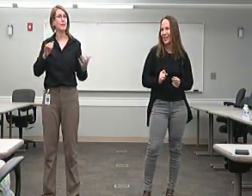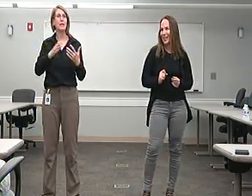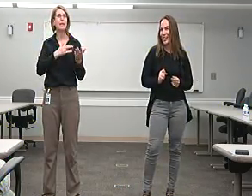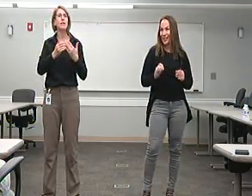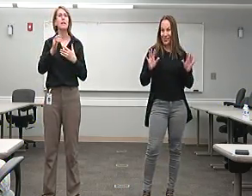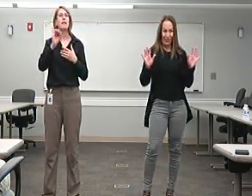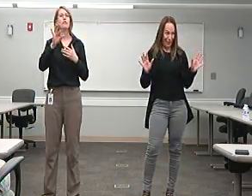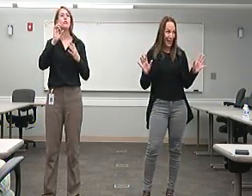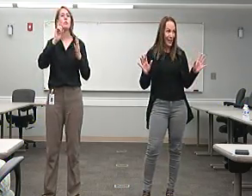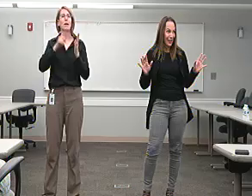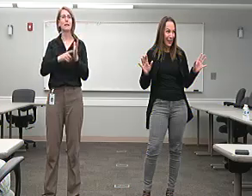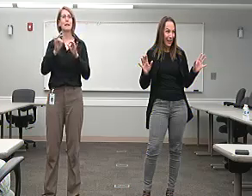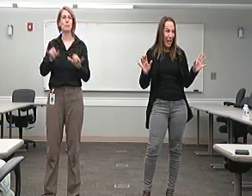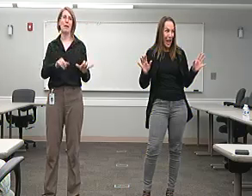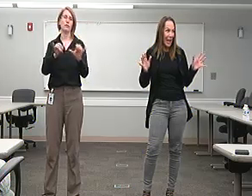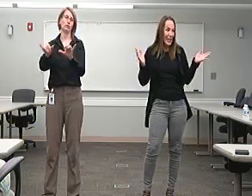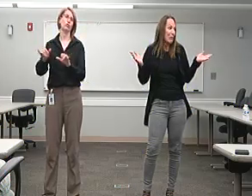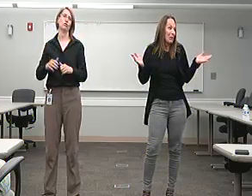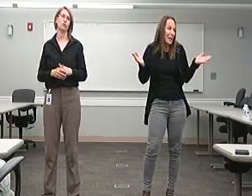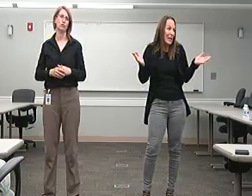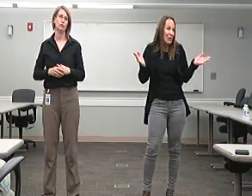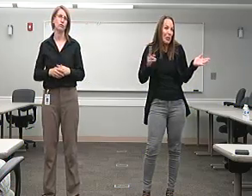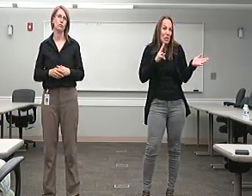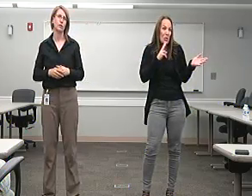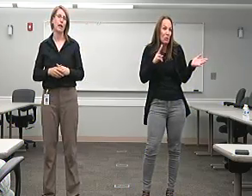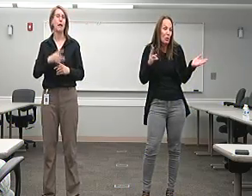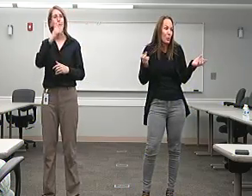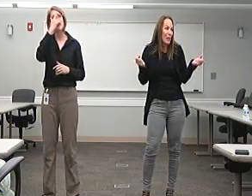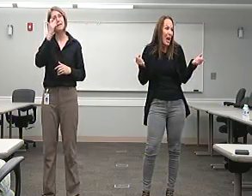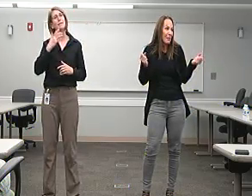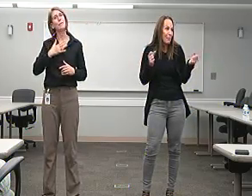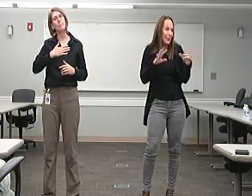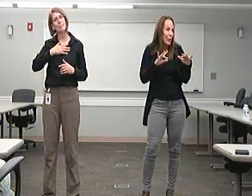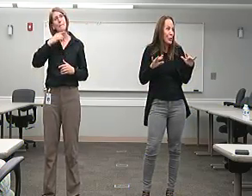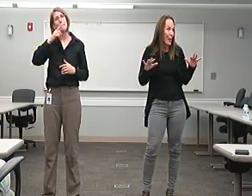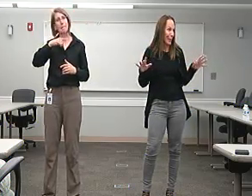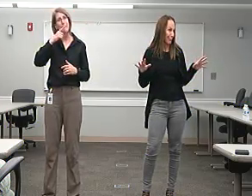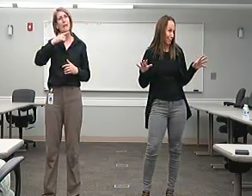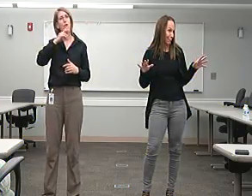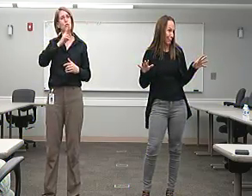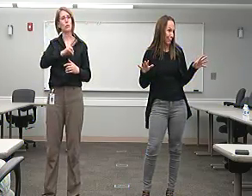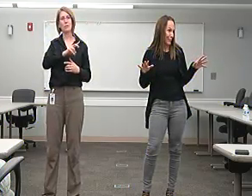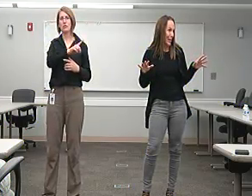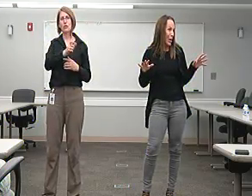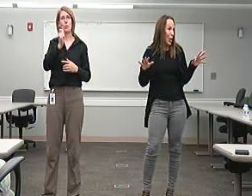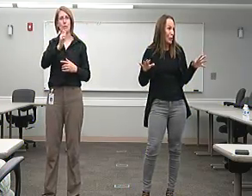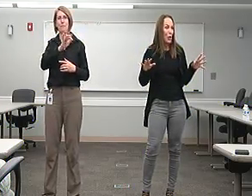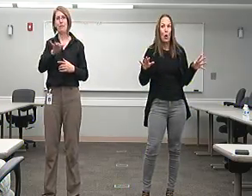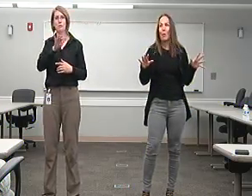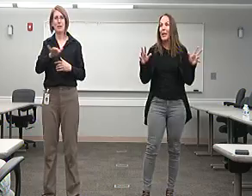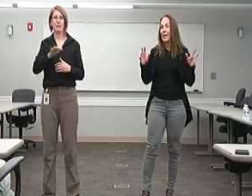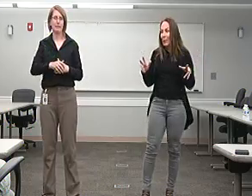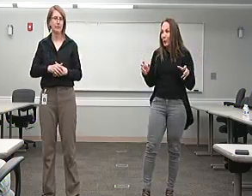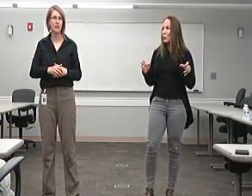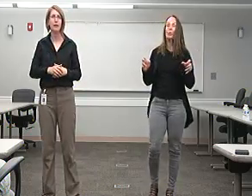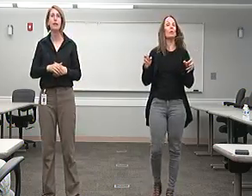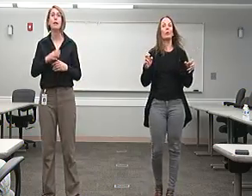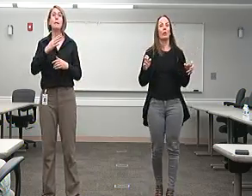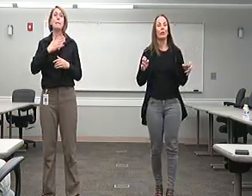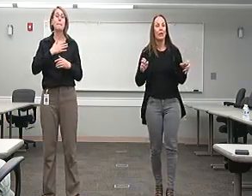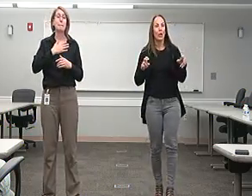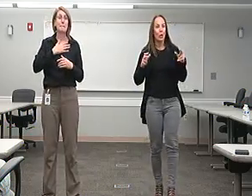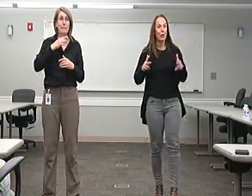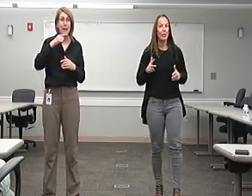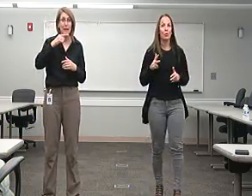Right? My hearing 2-year-old would not be finger spelling. So my hearing 2-year-old could have been